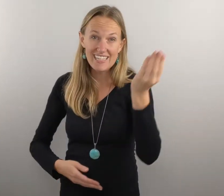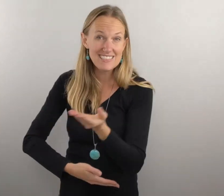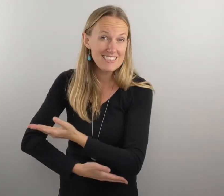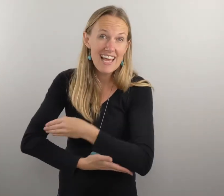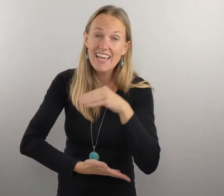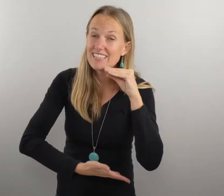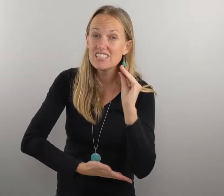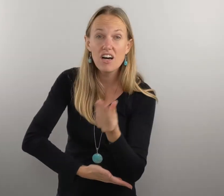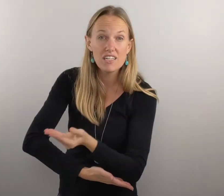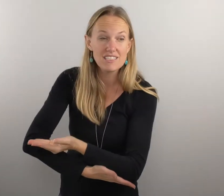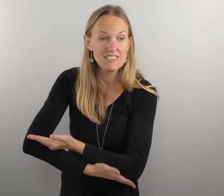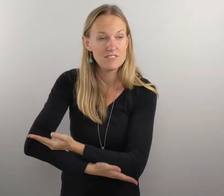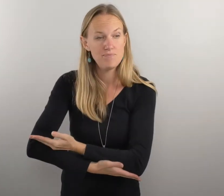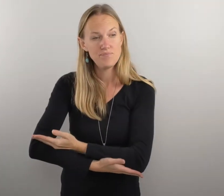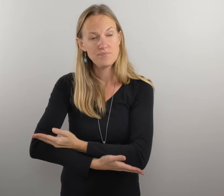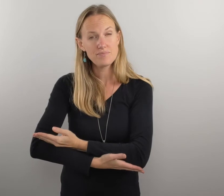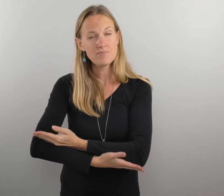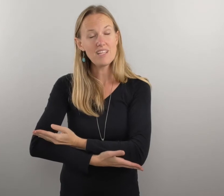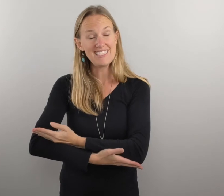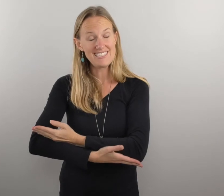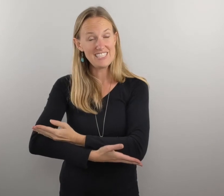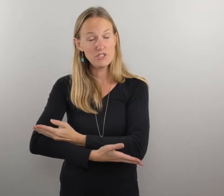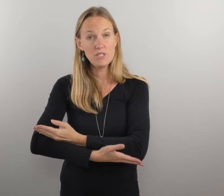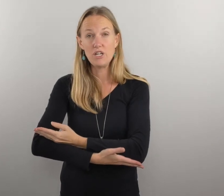sons and daughters? And did you know